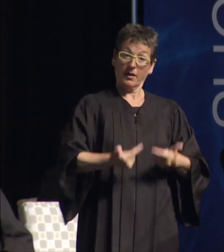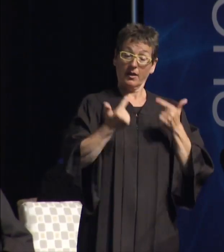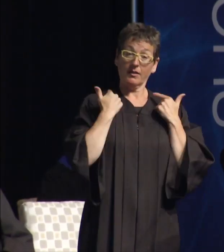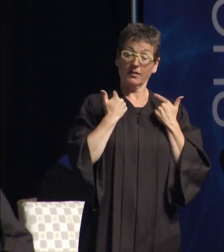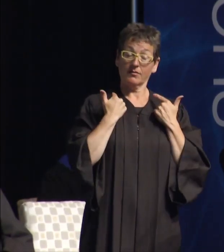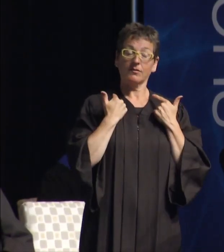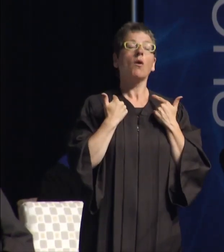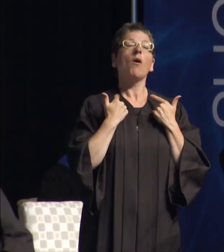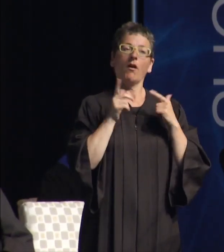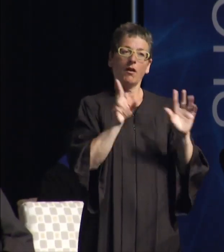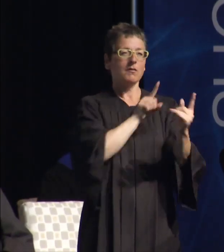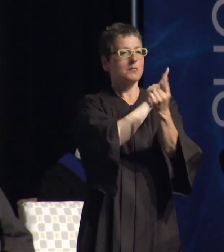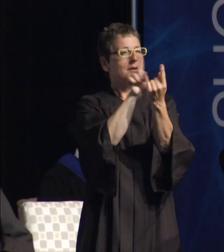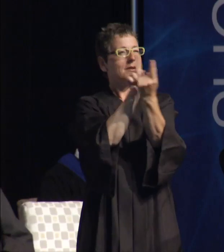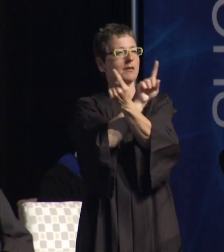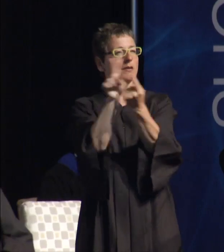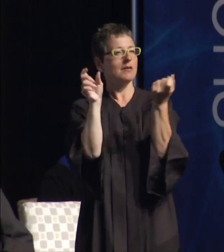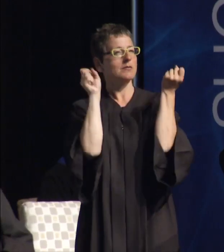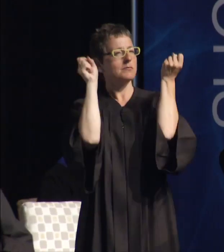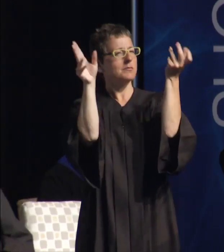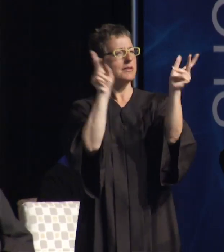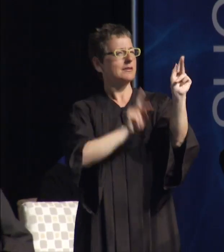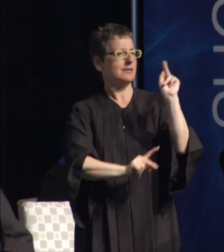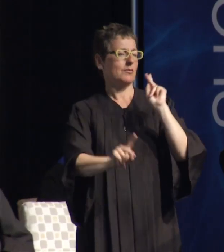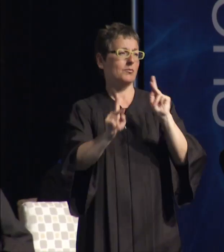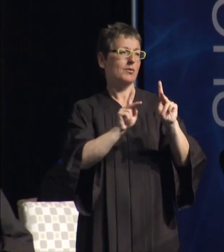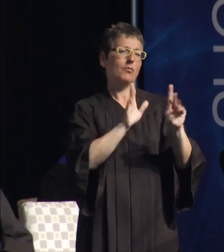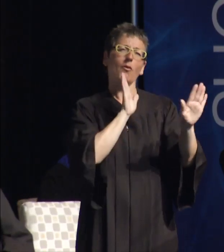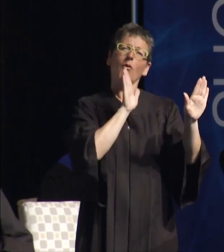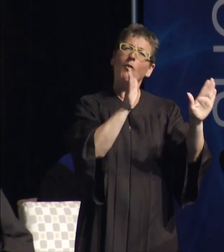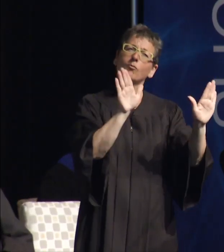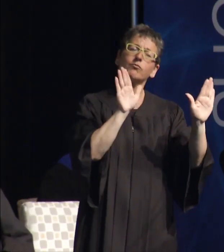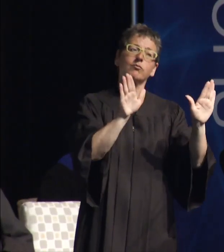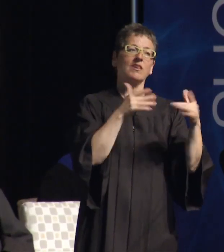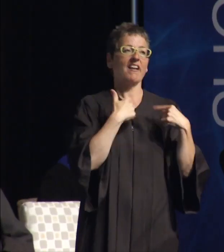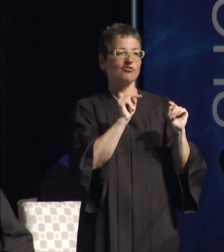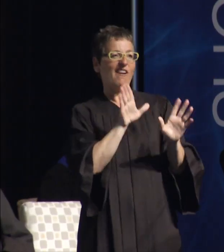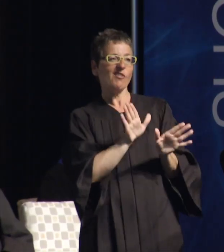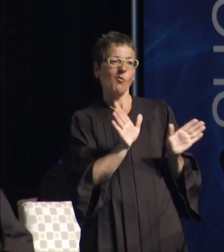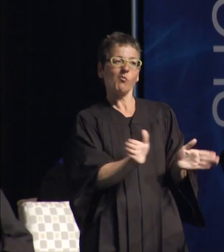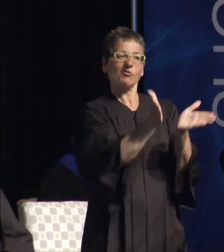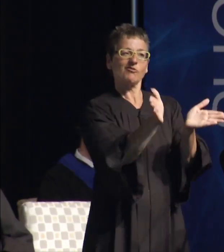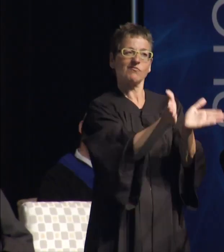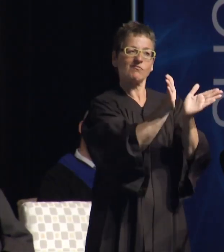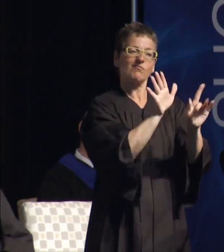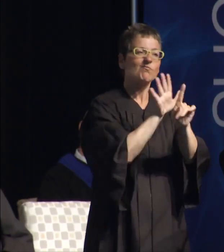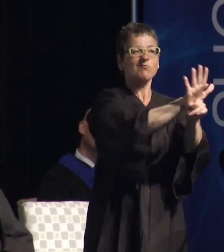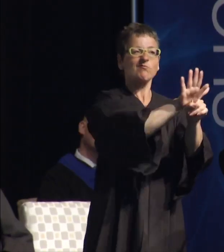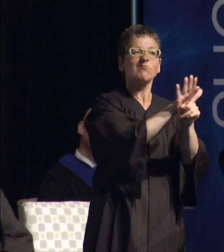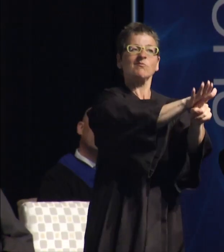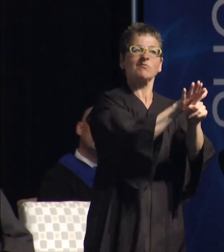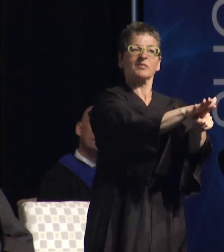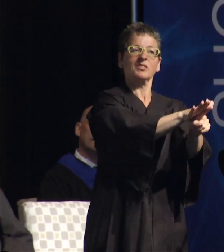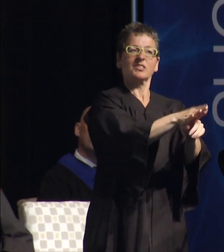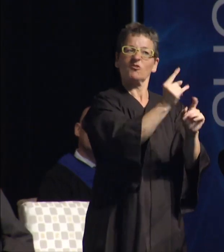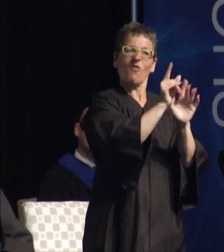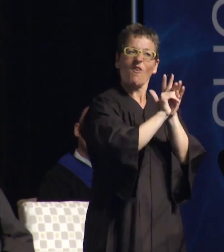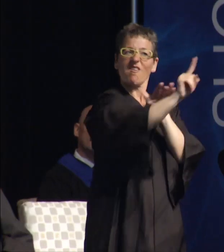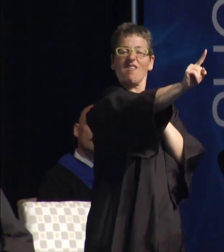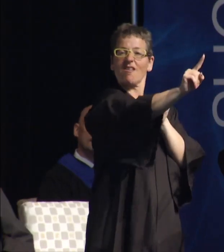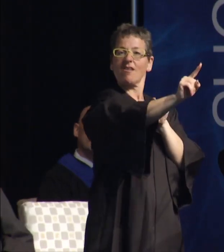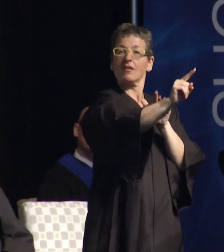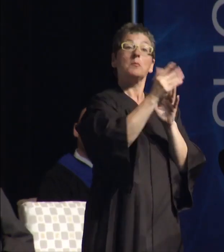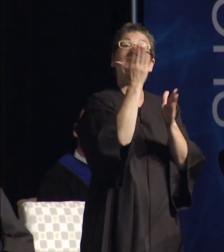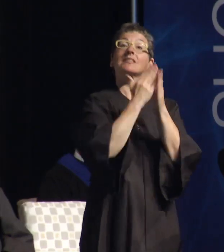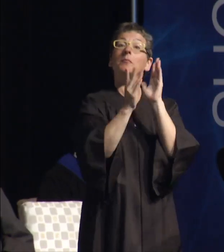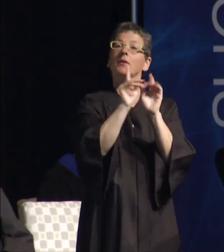many extraordinary individuals, some of whom I pushed just to see if they would push back or walk away. And those who were there at the